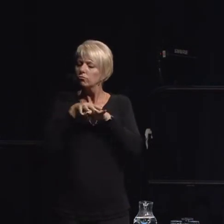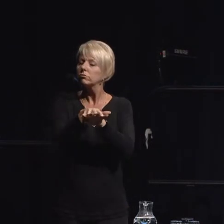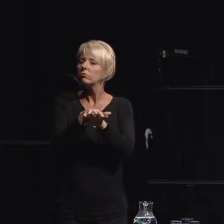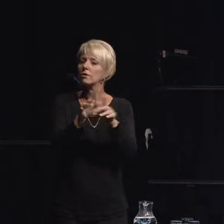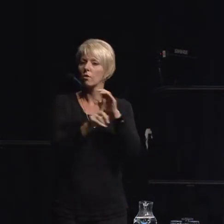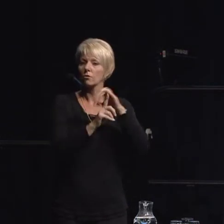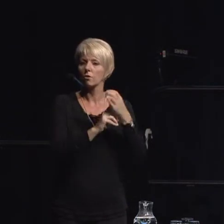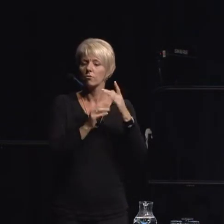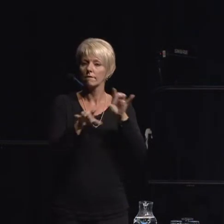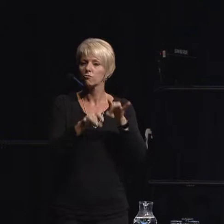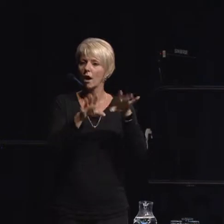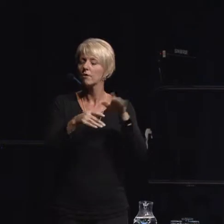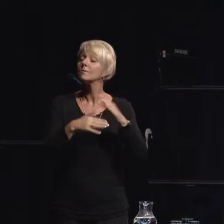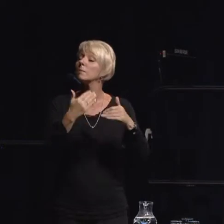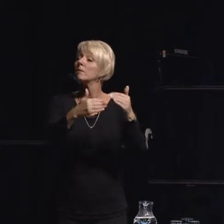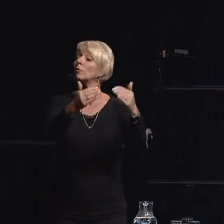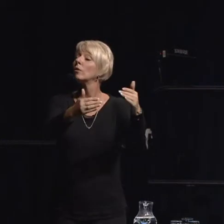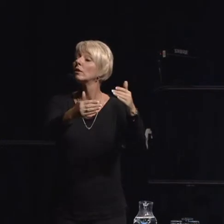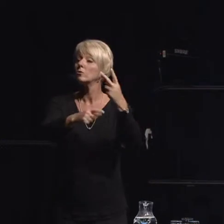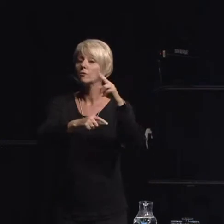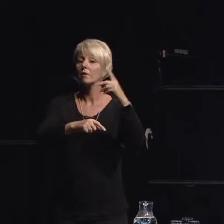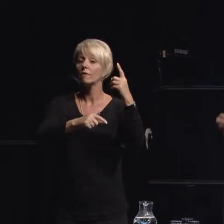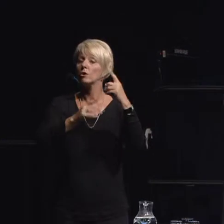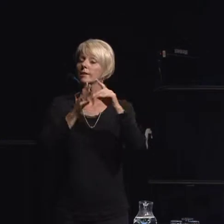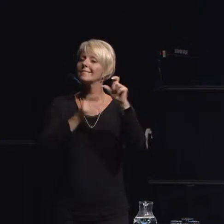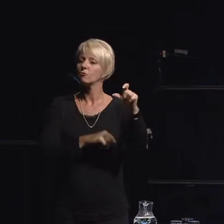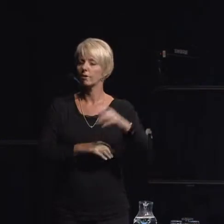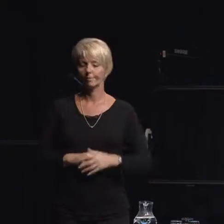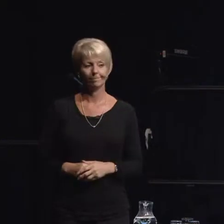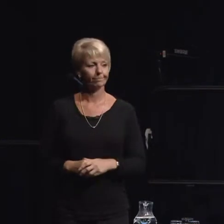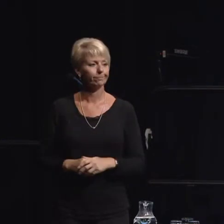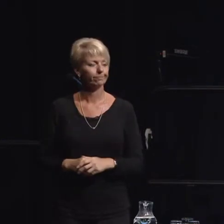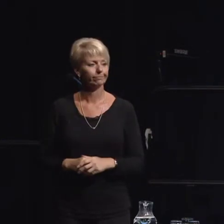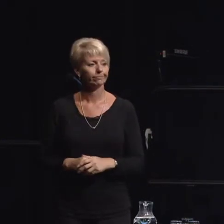Australia as we move forwards into the 21st century.